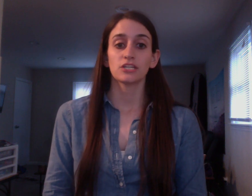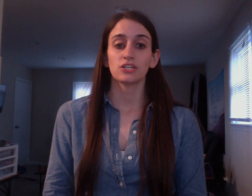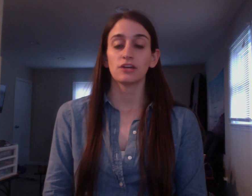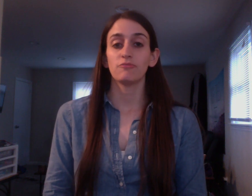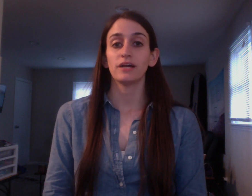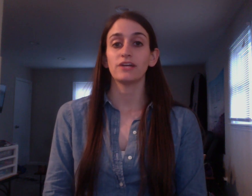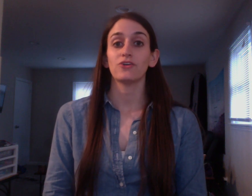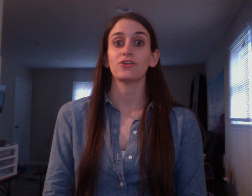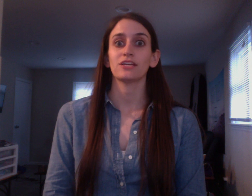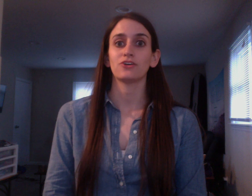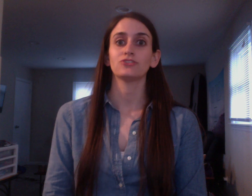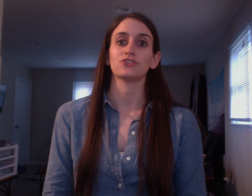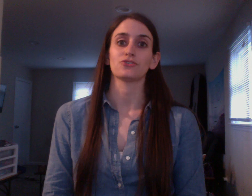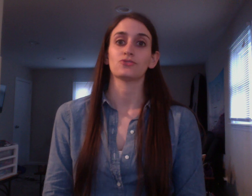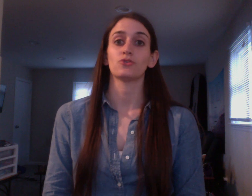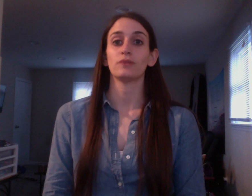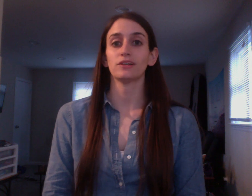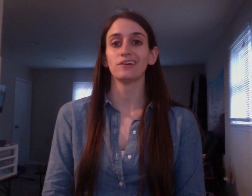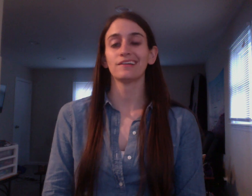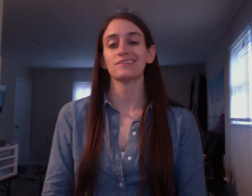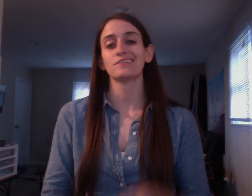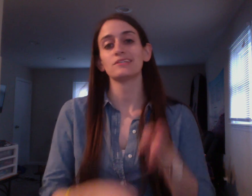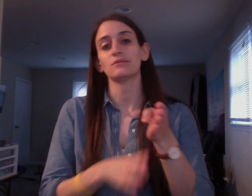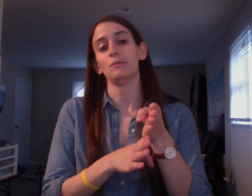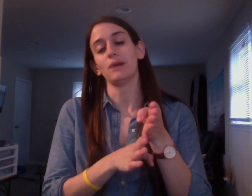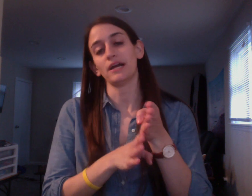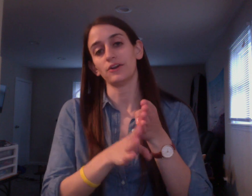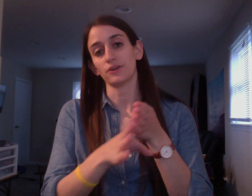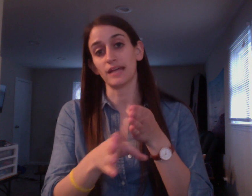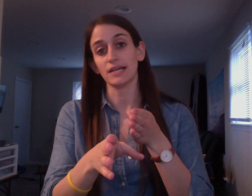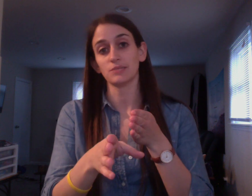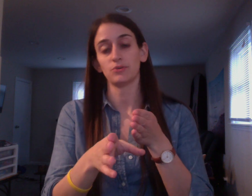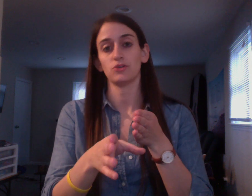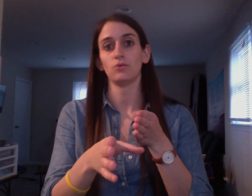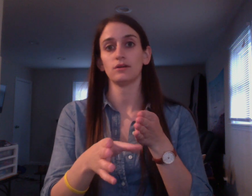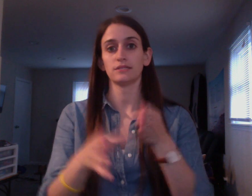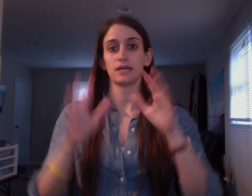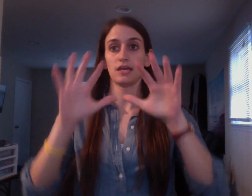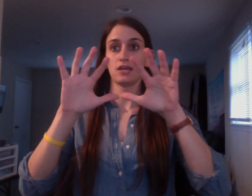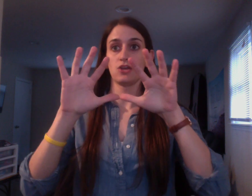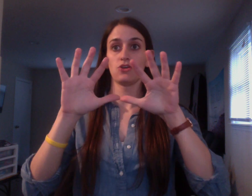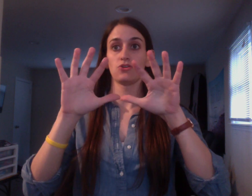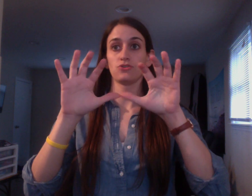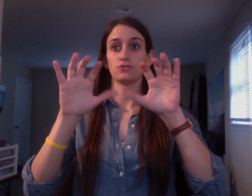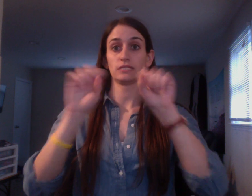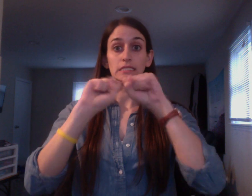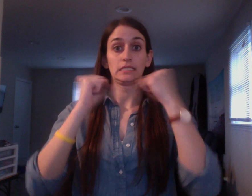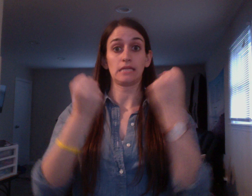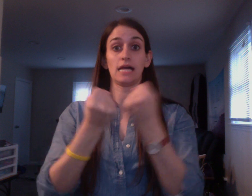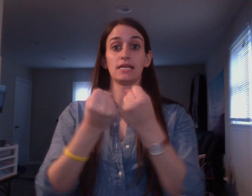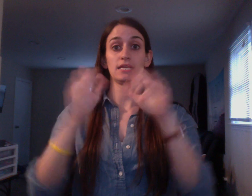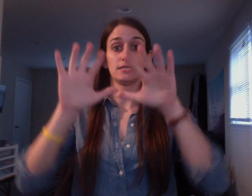Marginalization of minority cultures. So minority, this is minor, yes, but you want to say here, society is